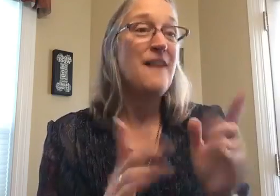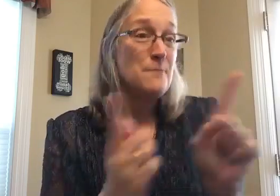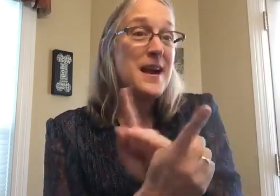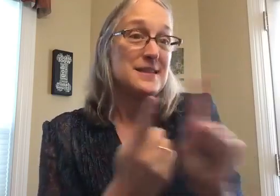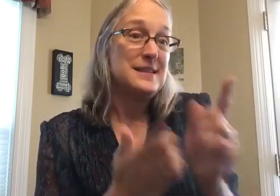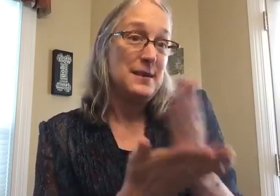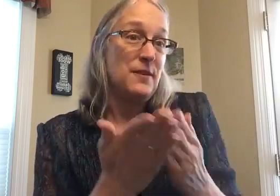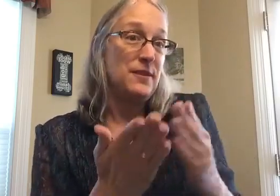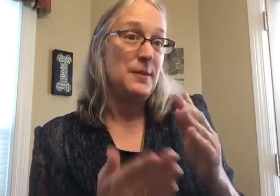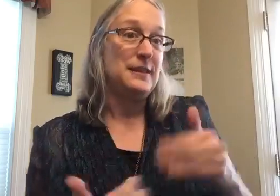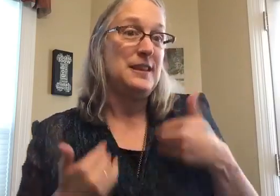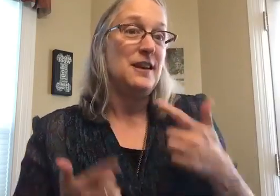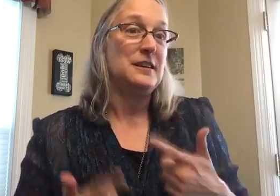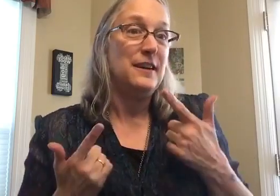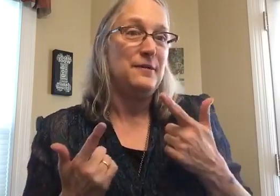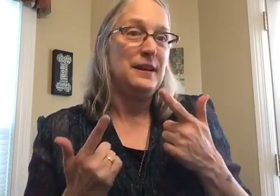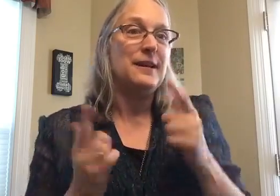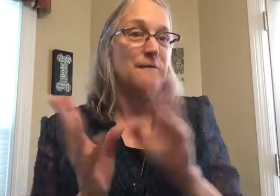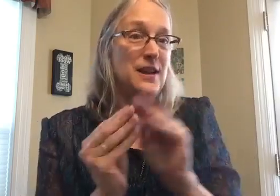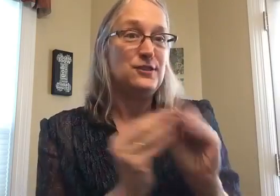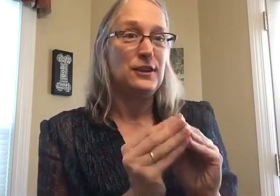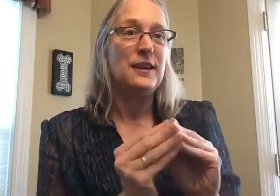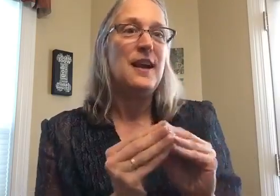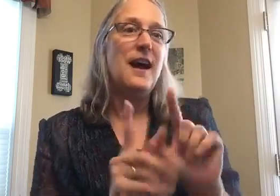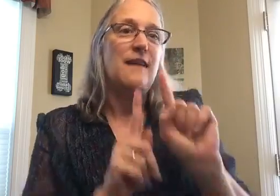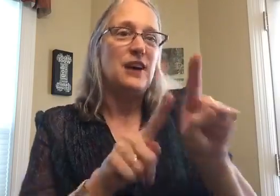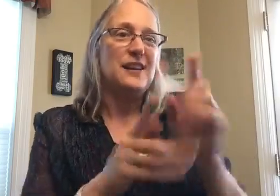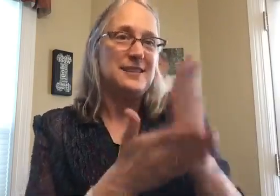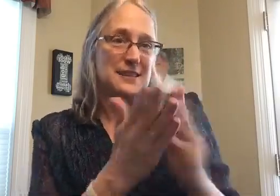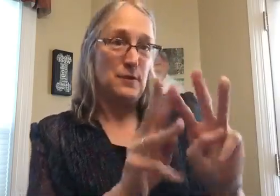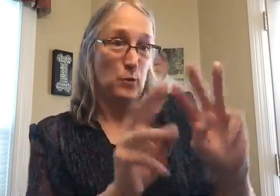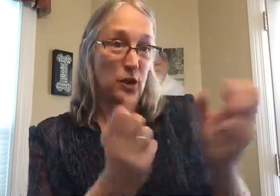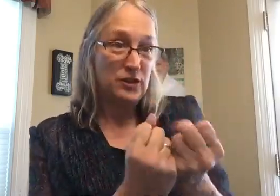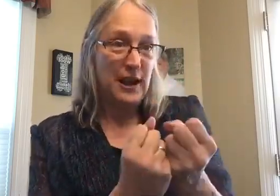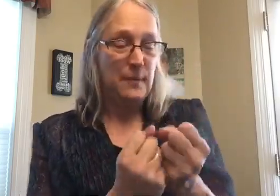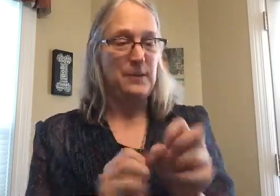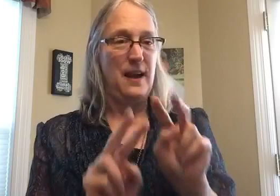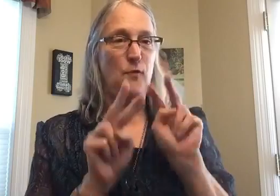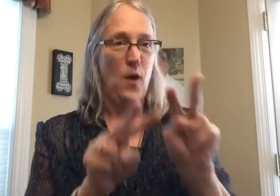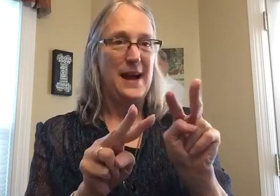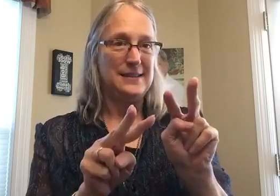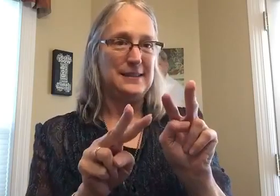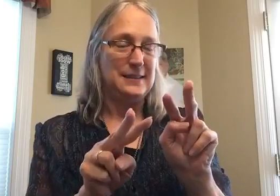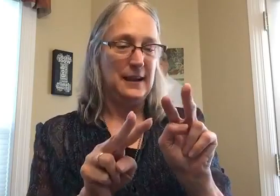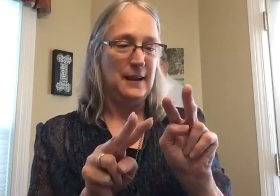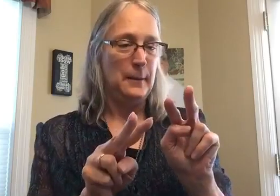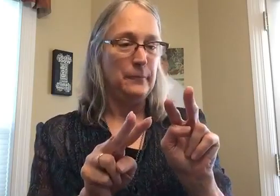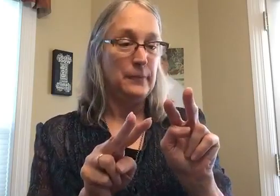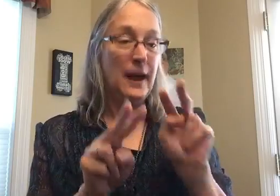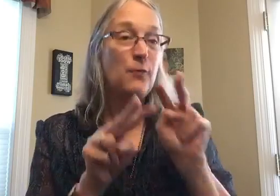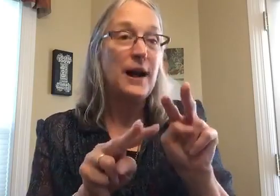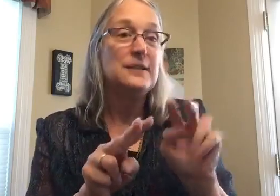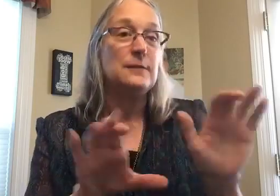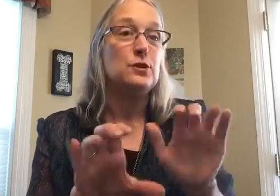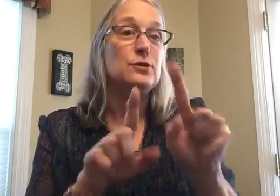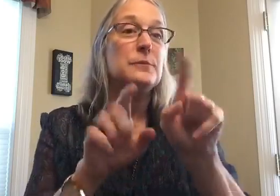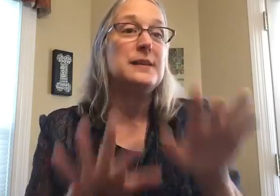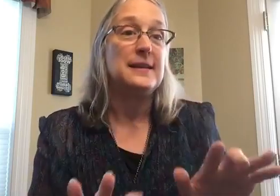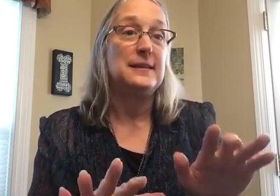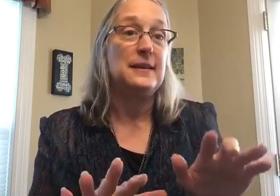met some of them at the Young Living Convention. I've gone to some of the workshops. I've watched them do some testing where